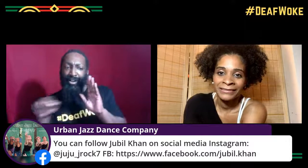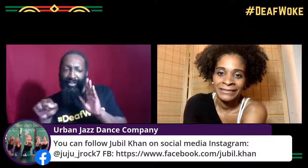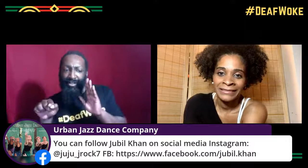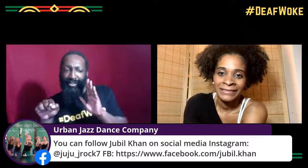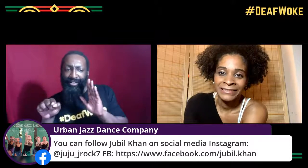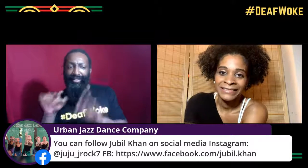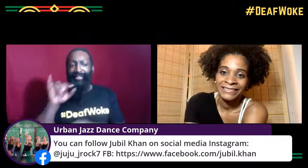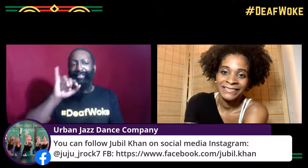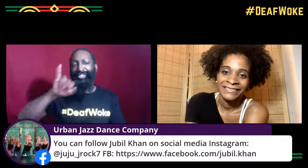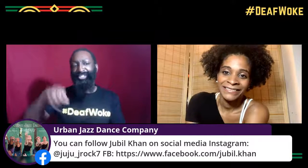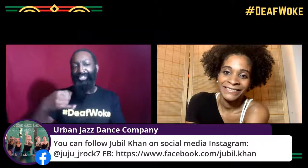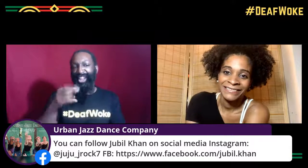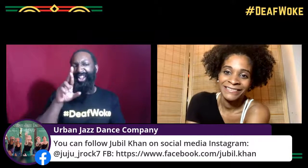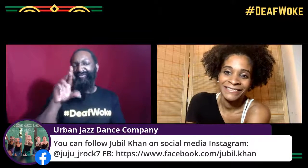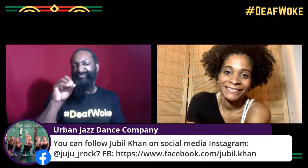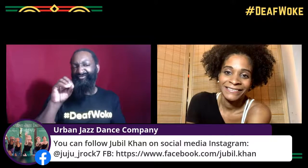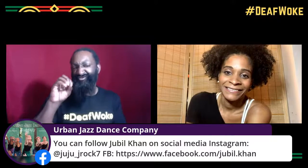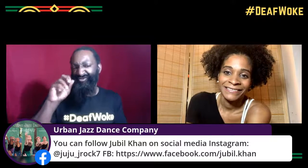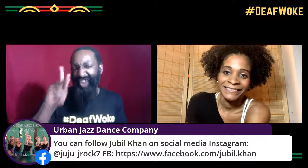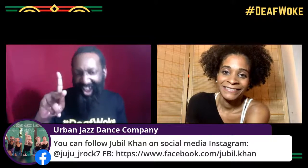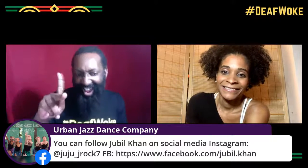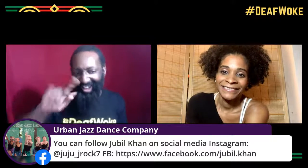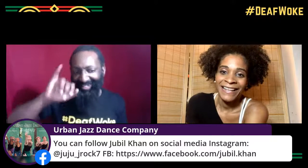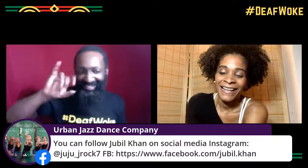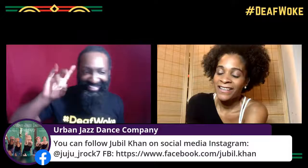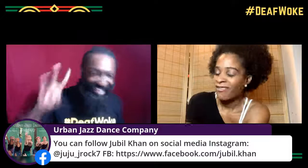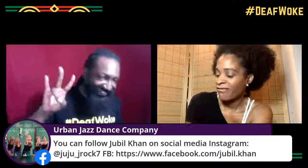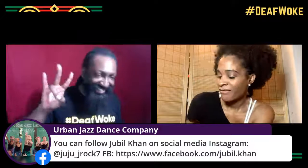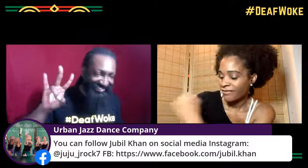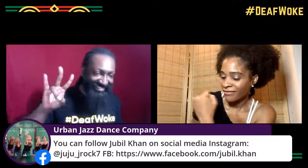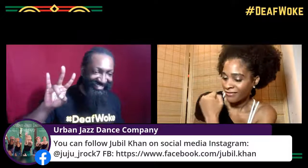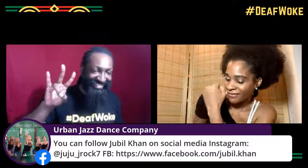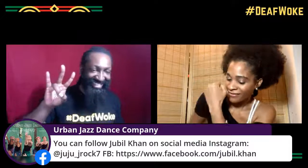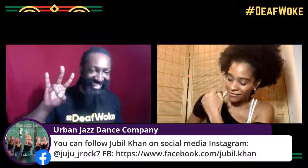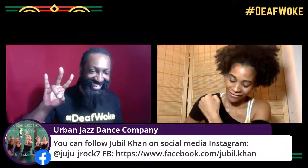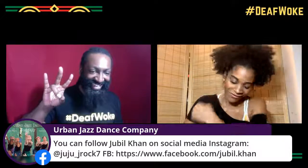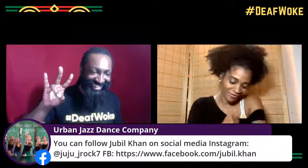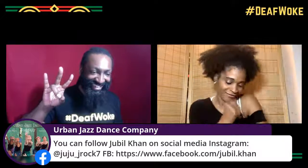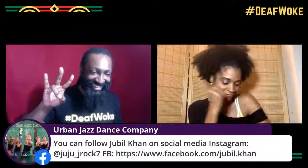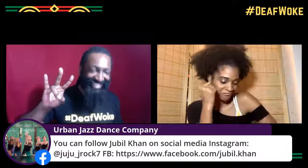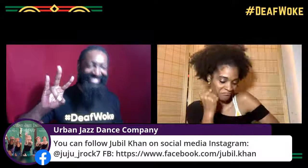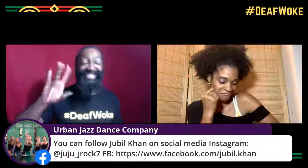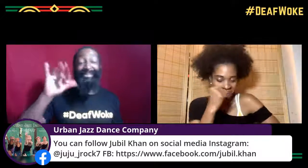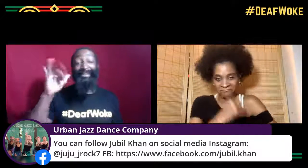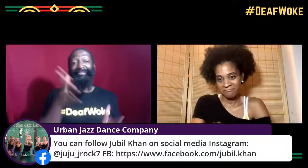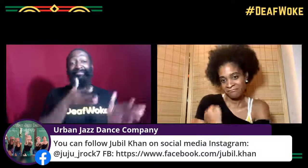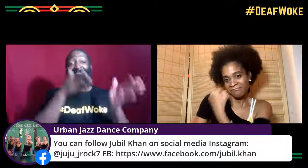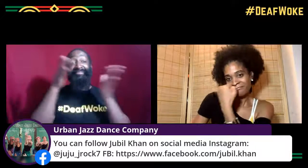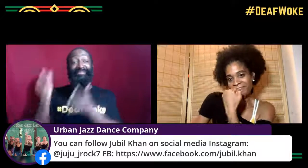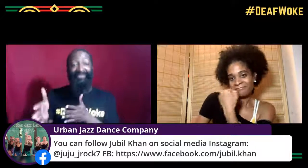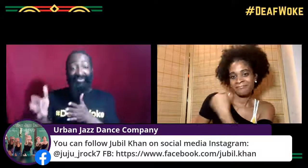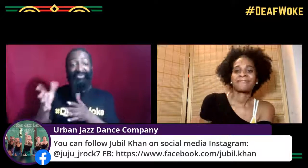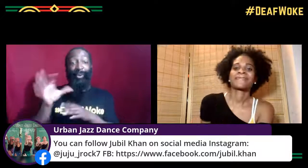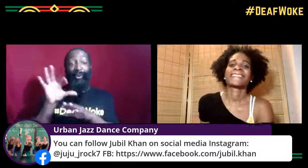has Instagram, Facebook. Her Instagram handle is at